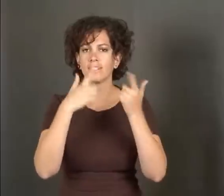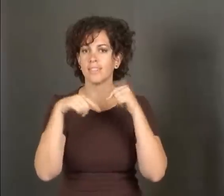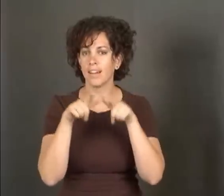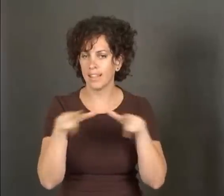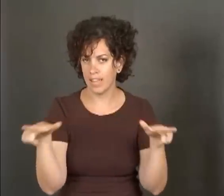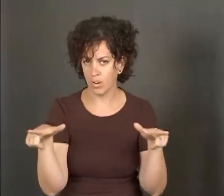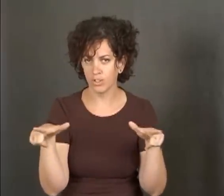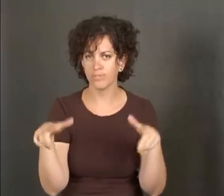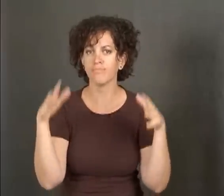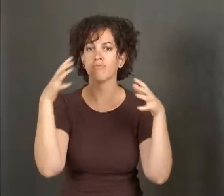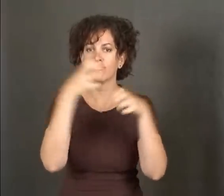American Sign Language,